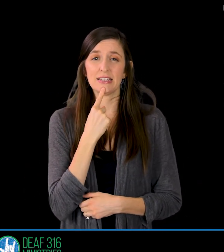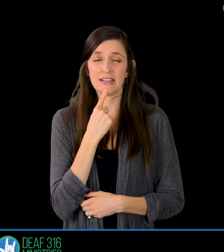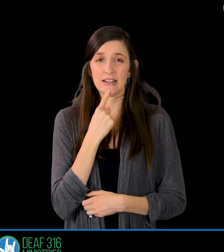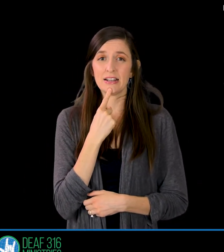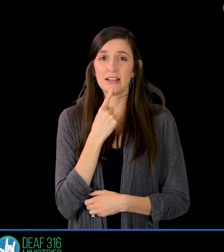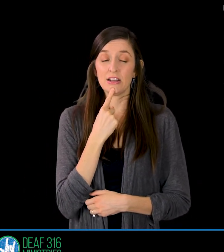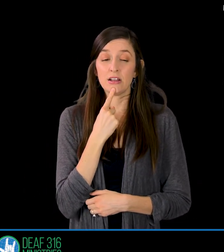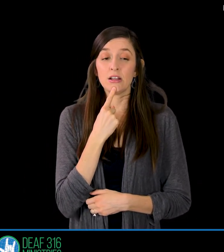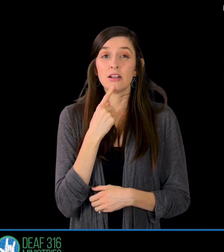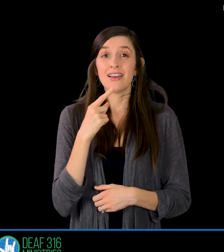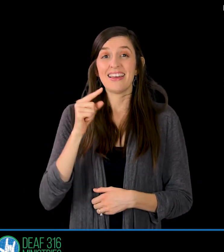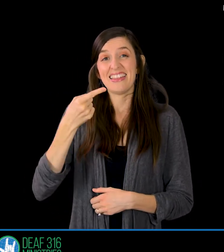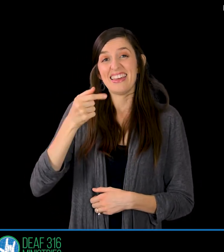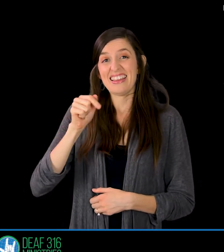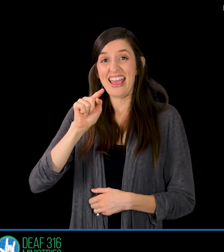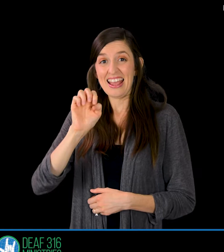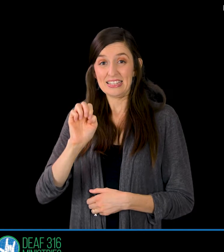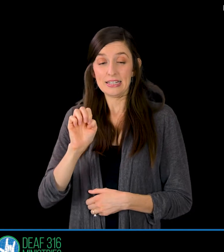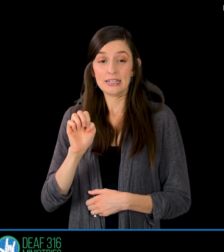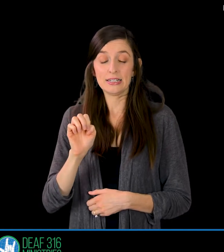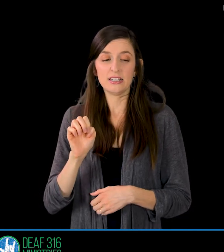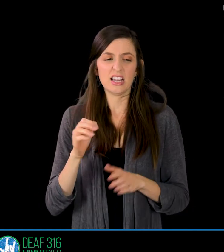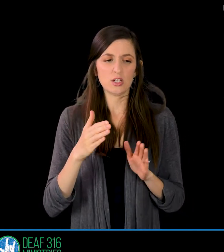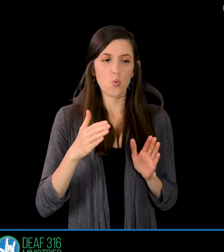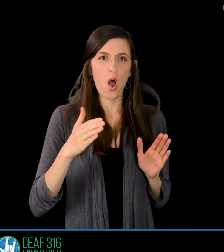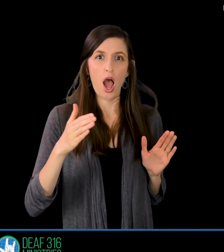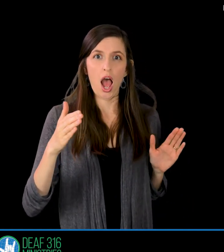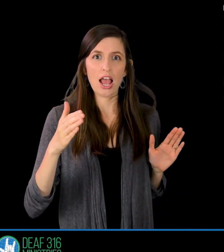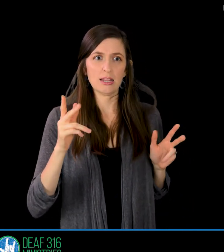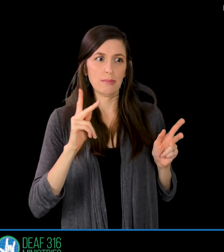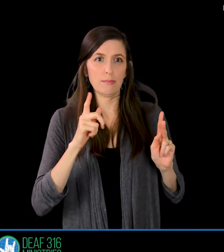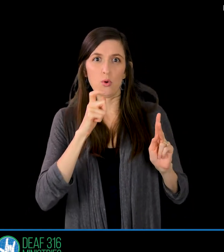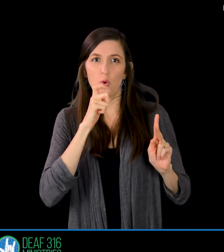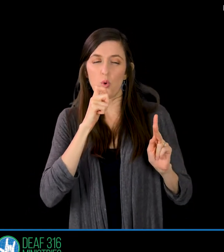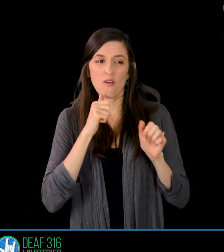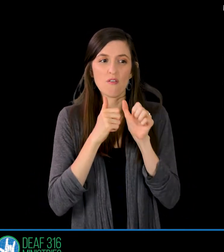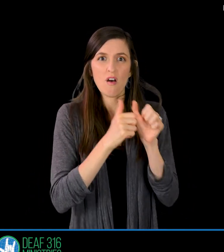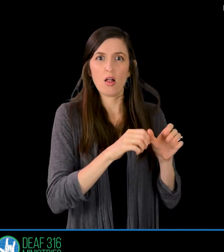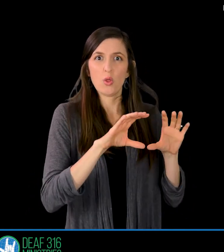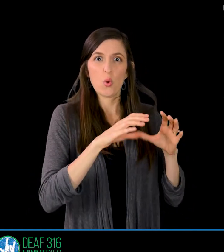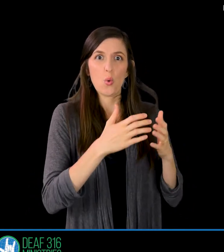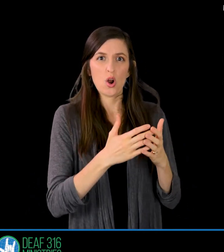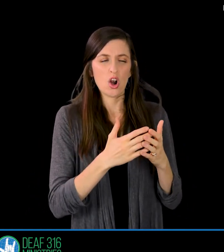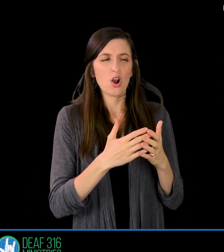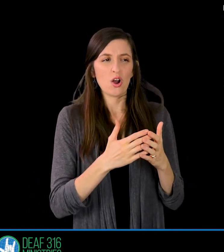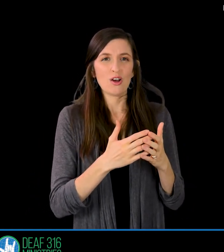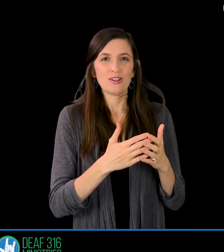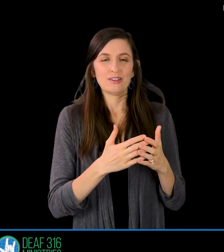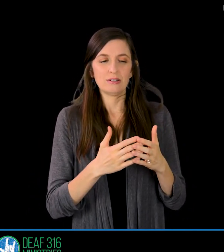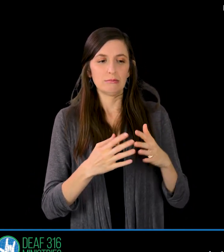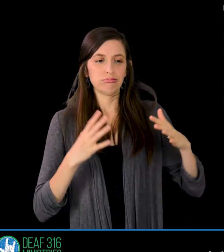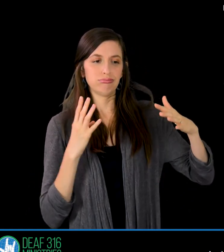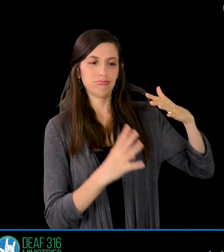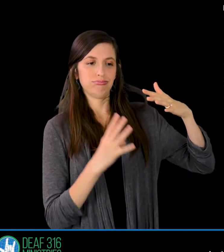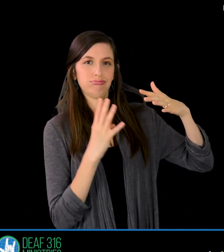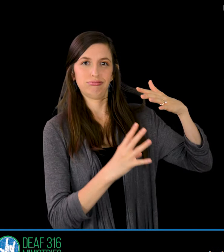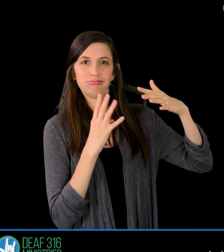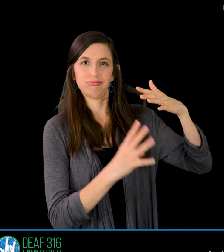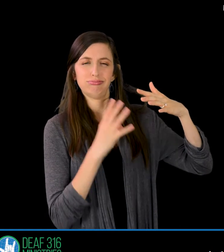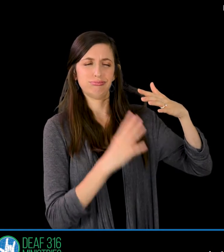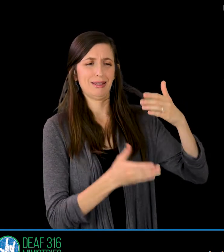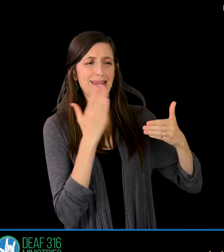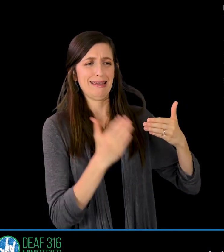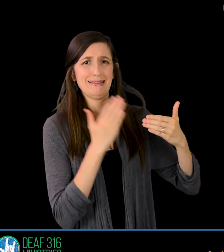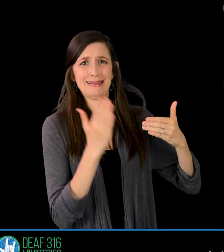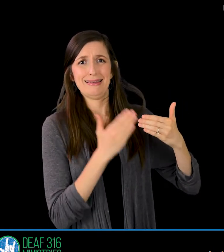enter by the narrow gate for the gate is wide the way is easy that leads to destruction and